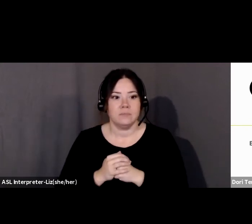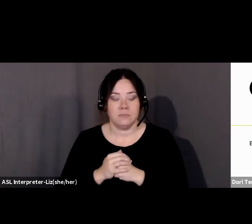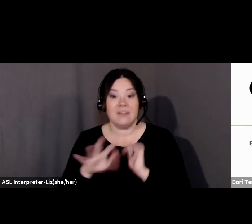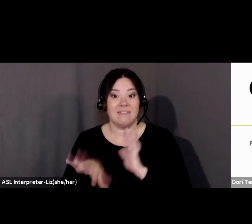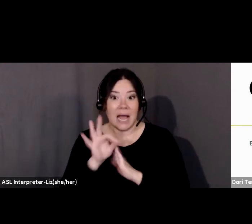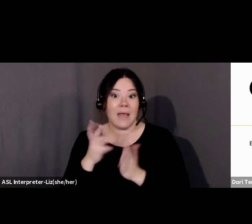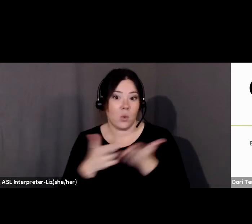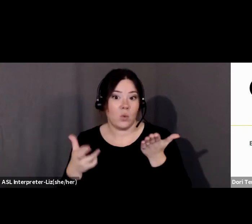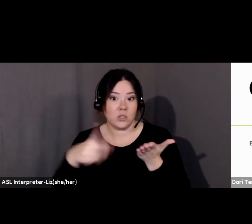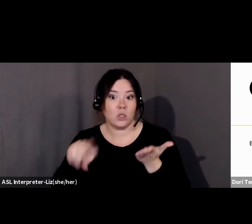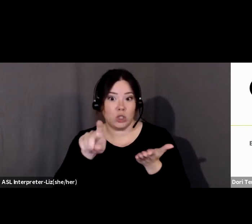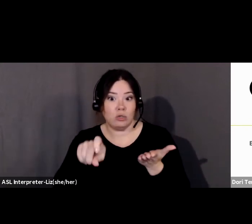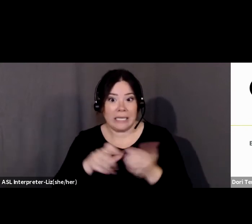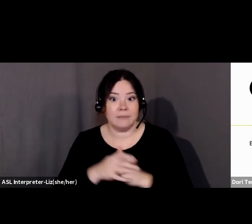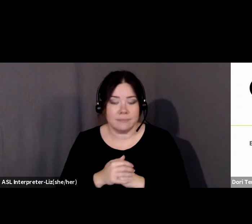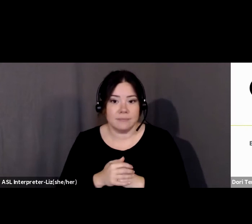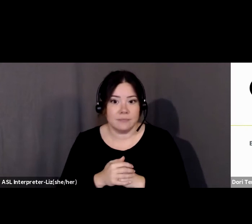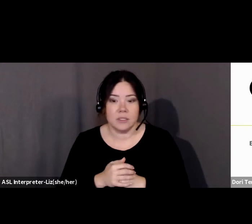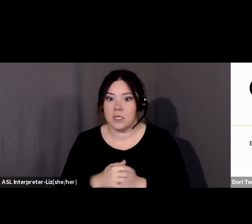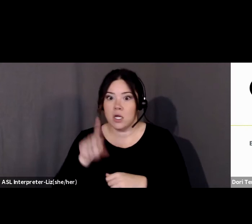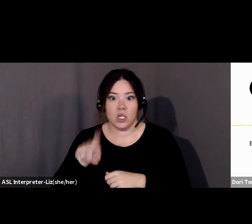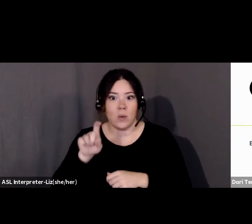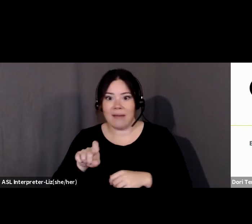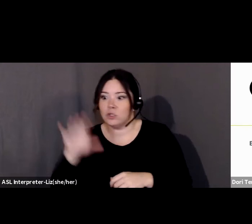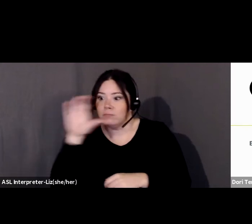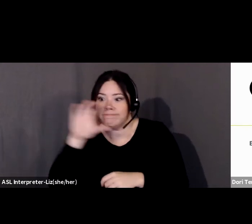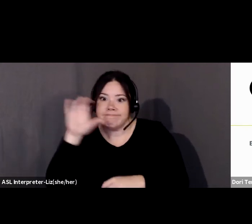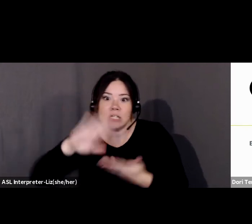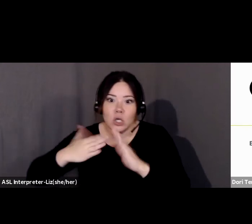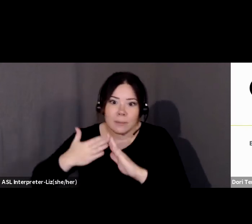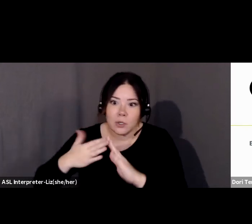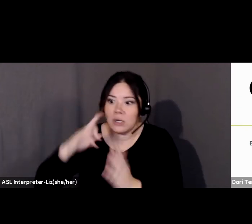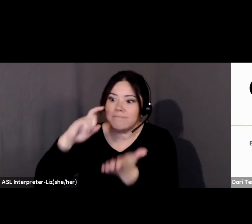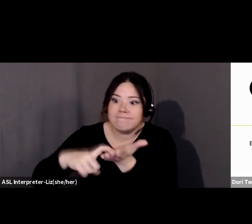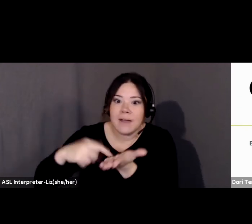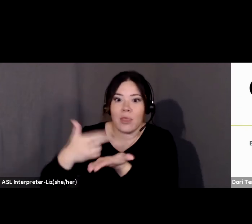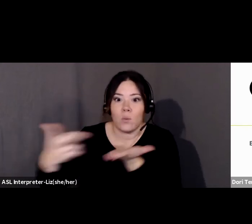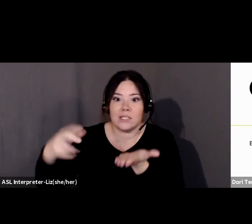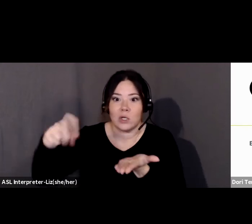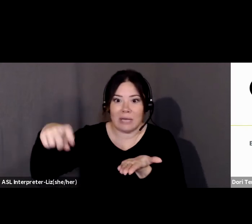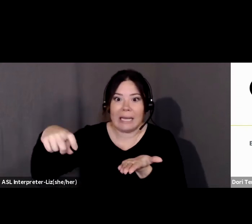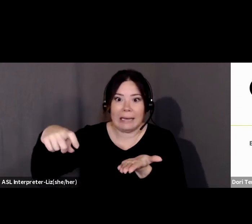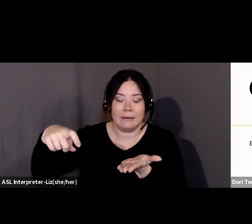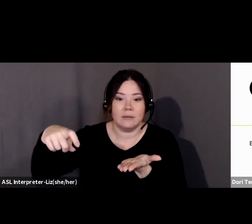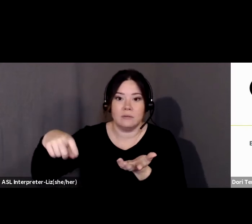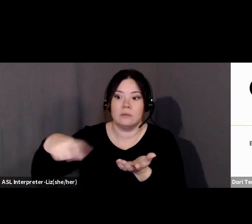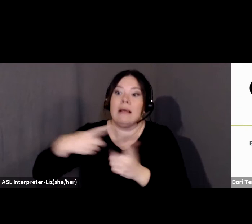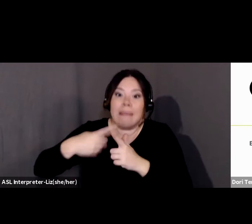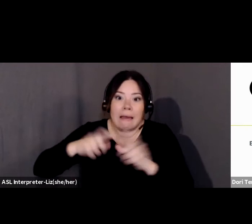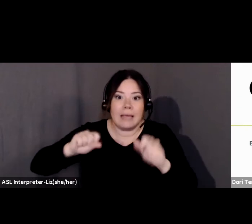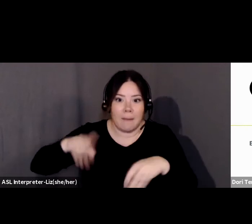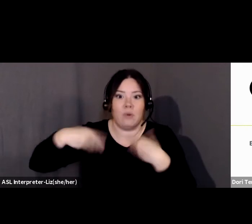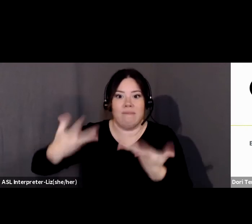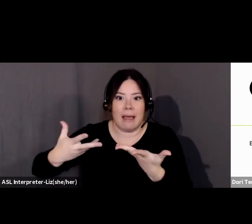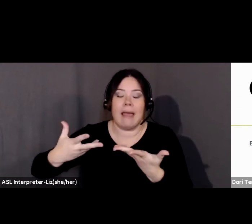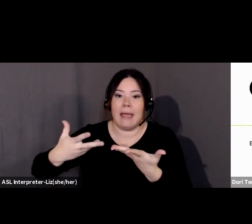need. You know, you have to look within your communities to see the resources you need to be providing comprehensive